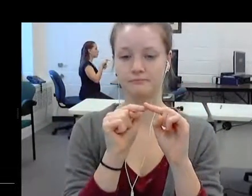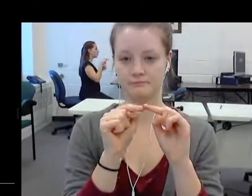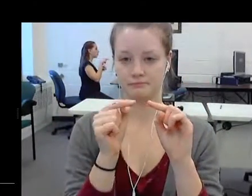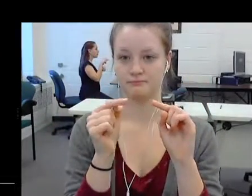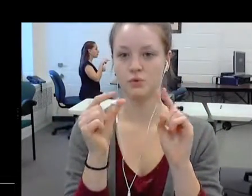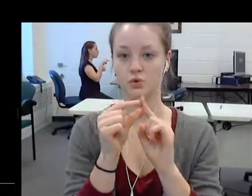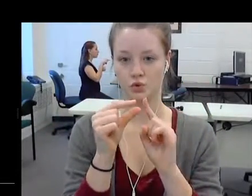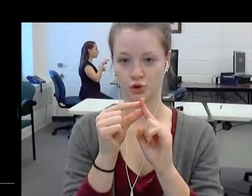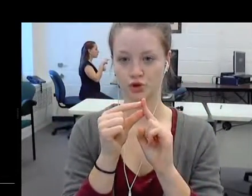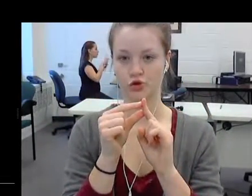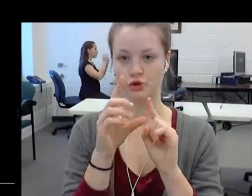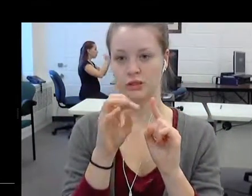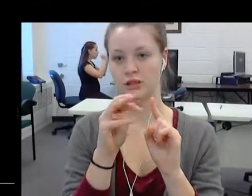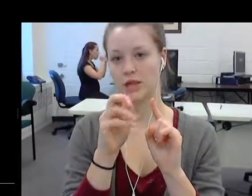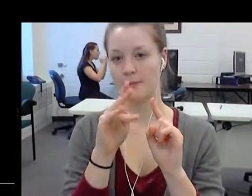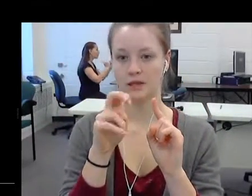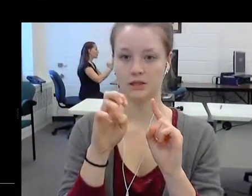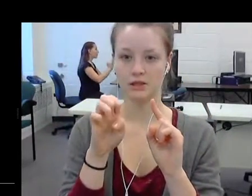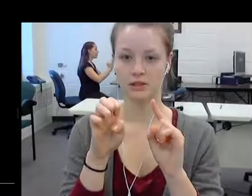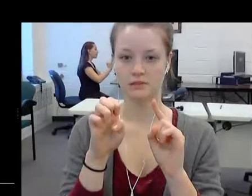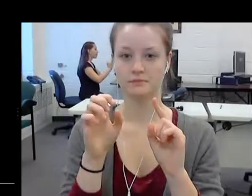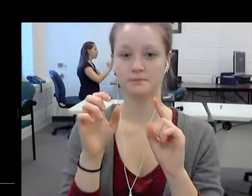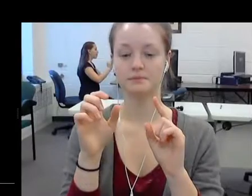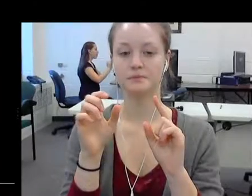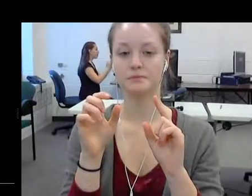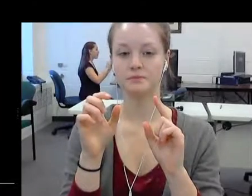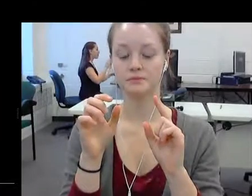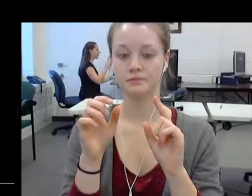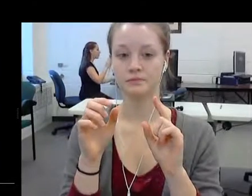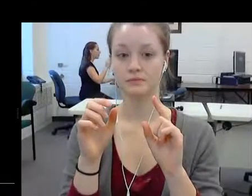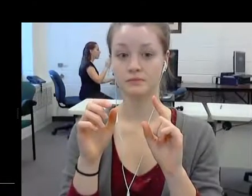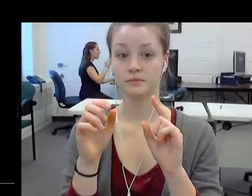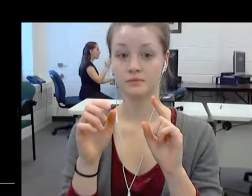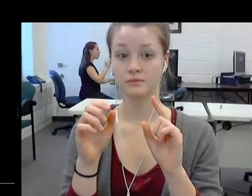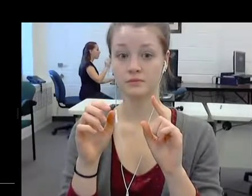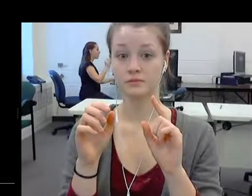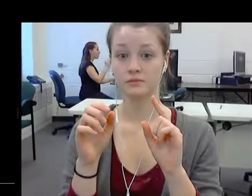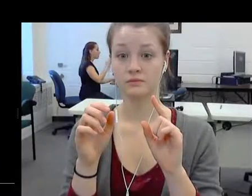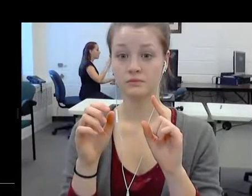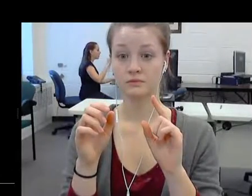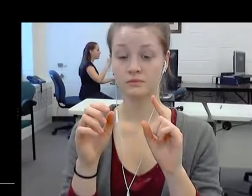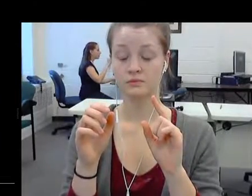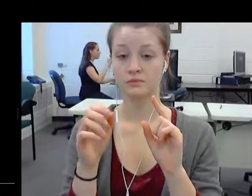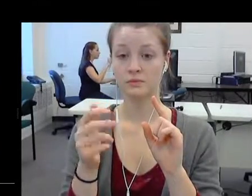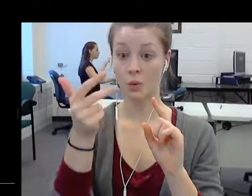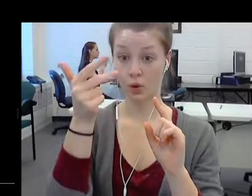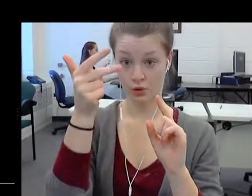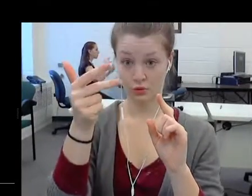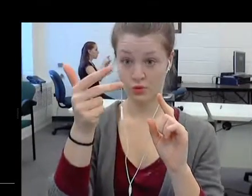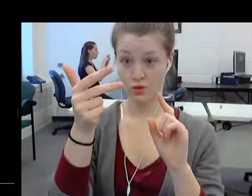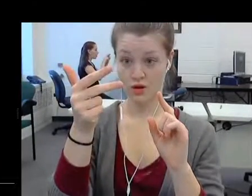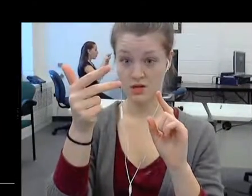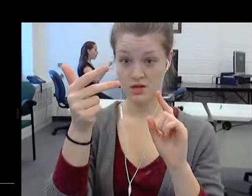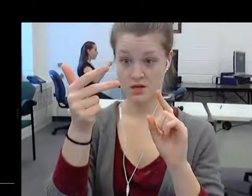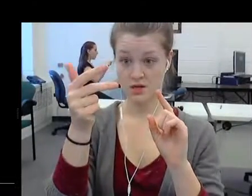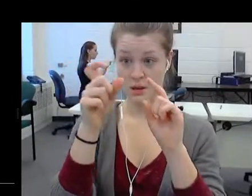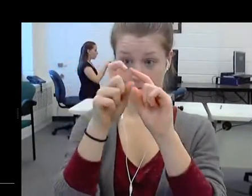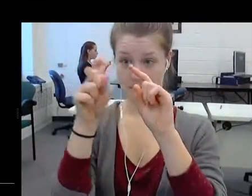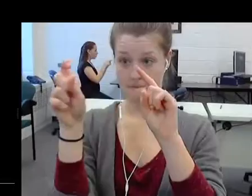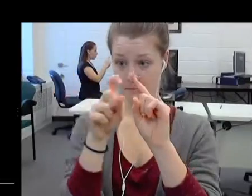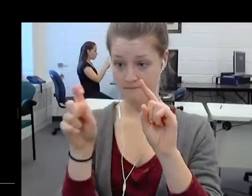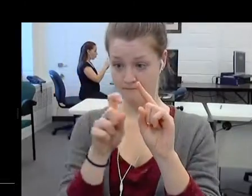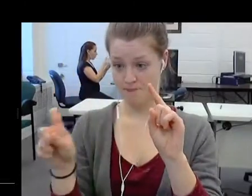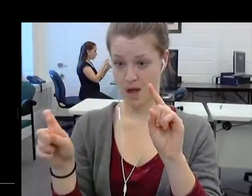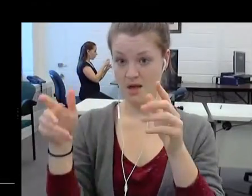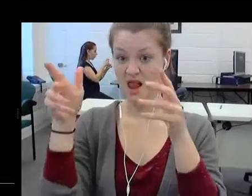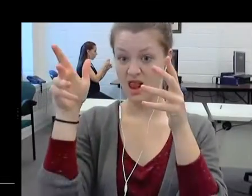And the reason for leaving these 3 spaces is twofold. One, it's much easier to read your notes if you've got a